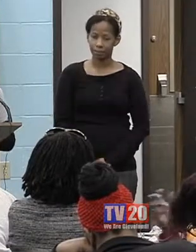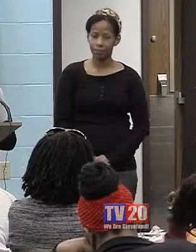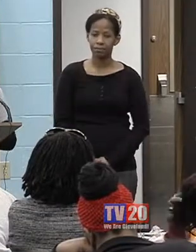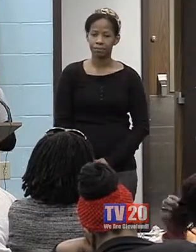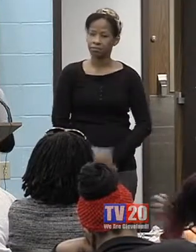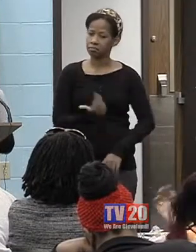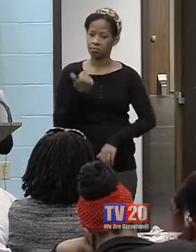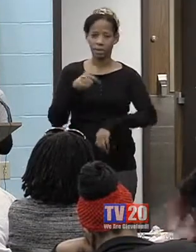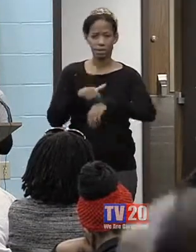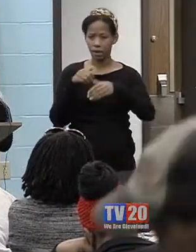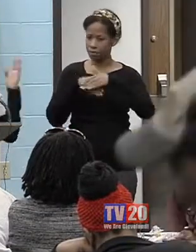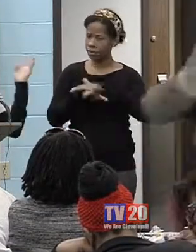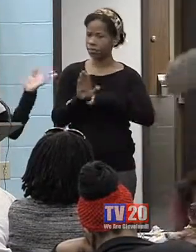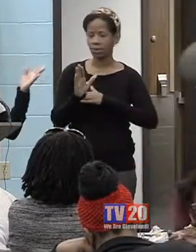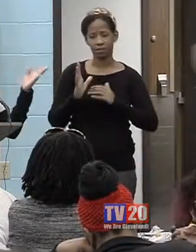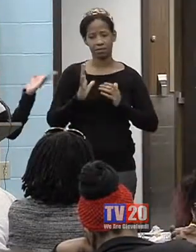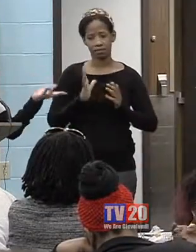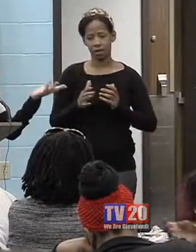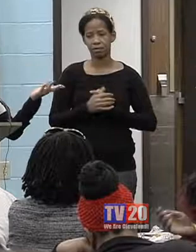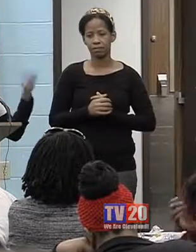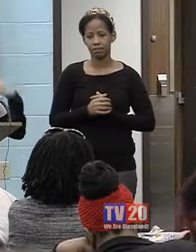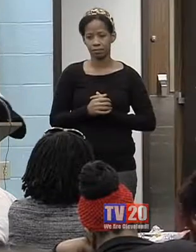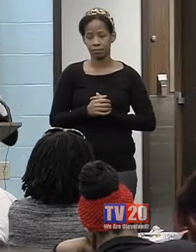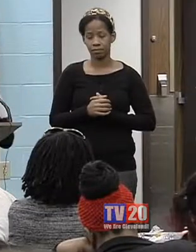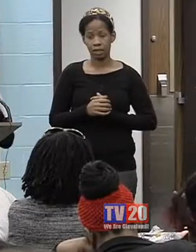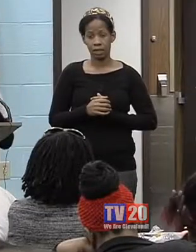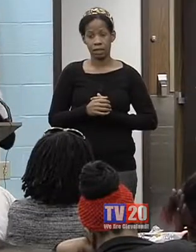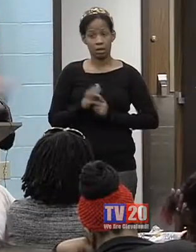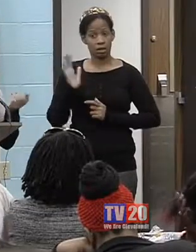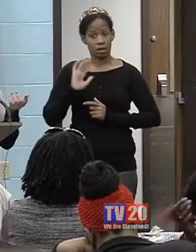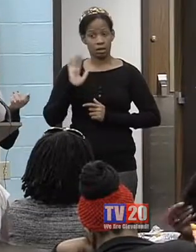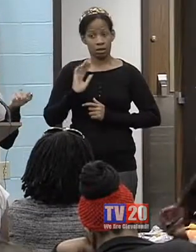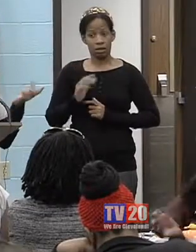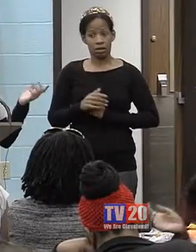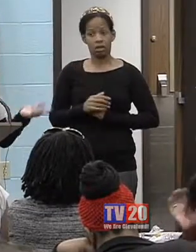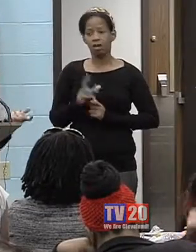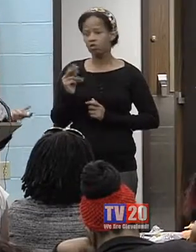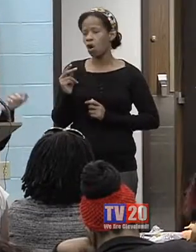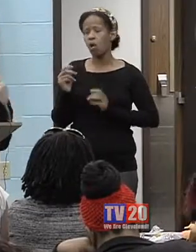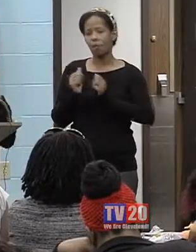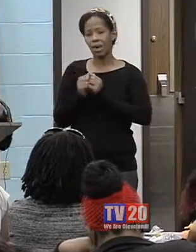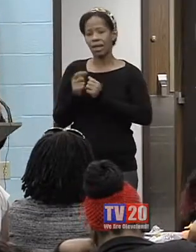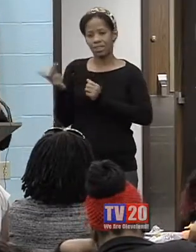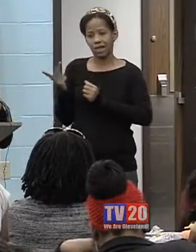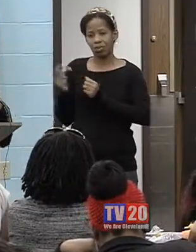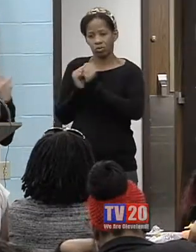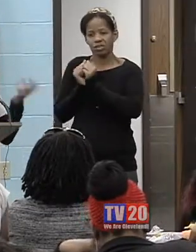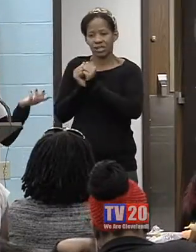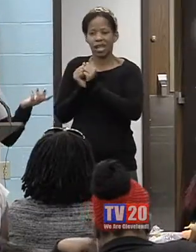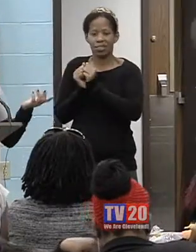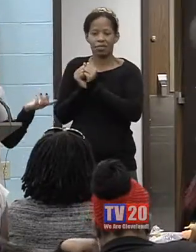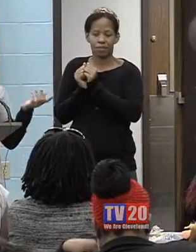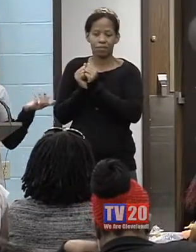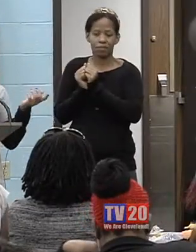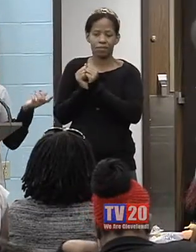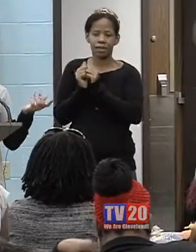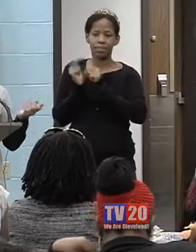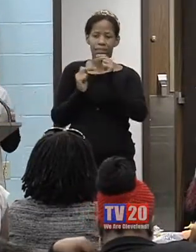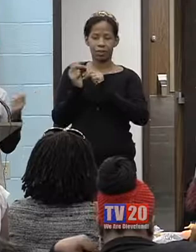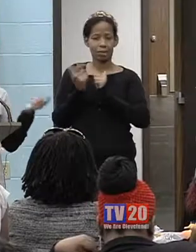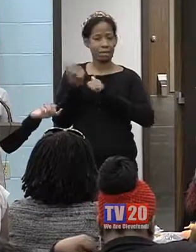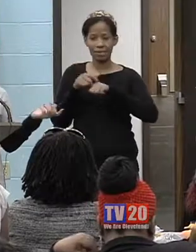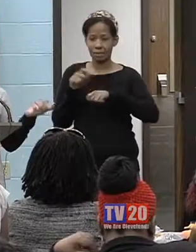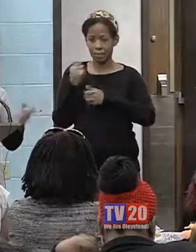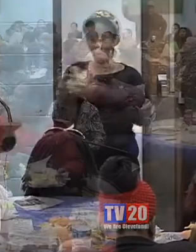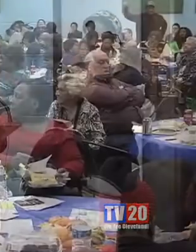and then you can soar. I even flew on a plane. Well, I didn't fly the plane, the pilot did, but all by myself.